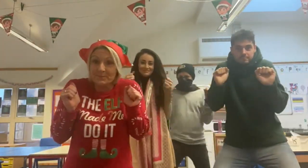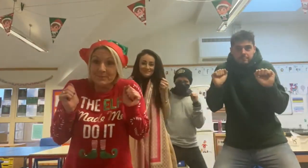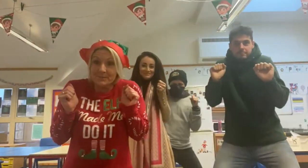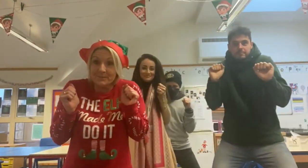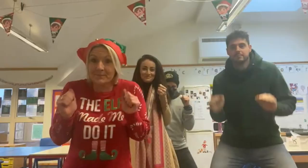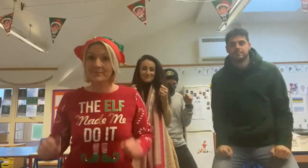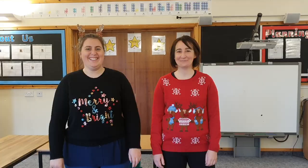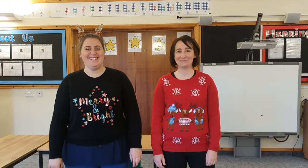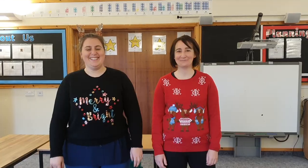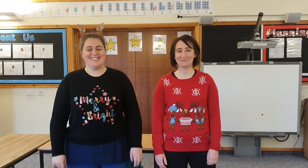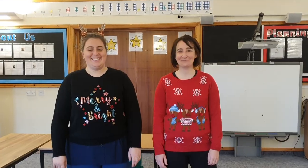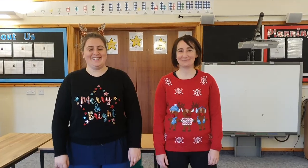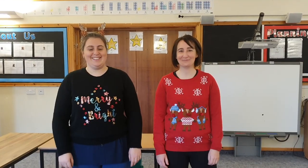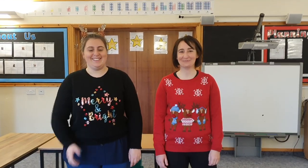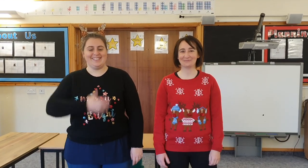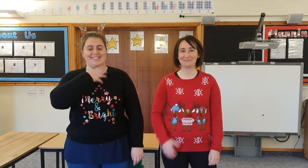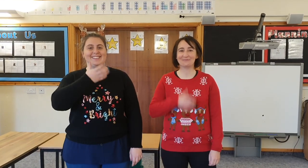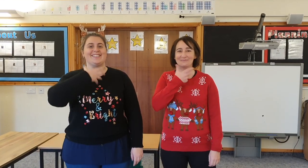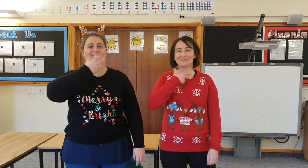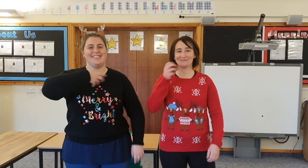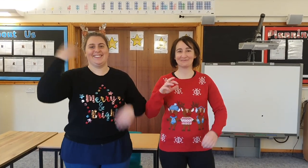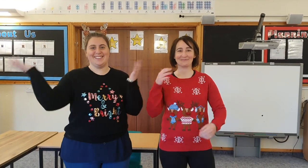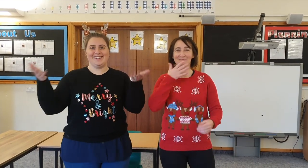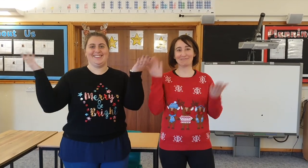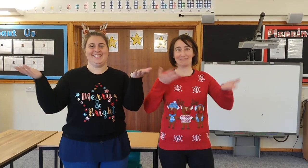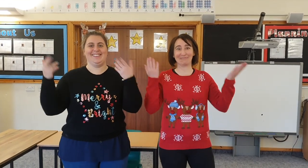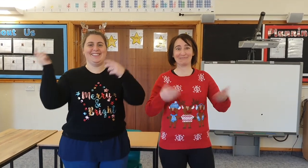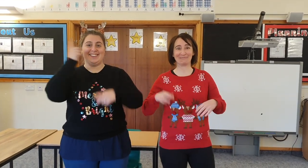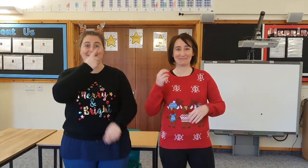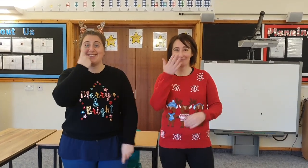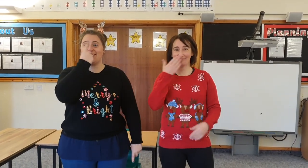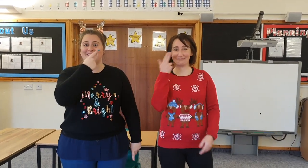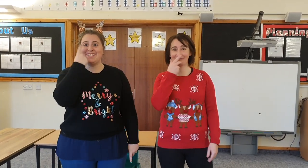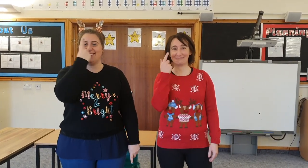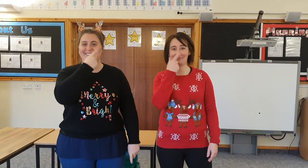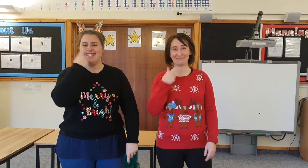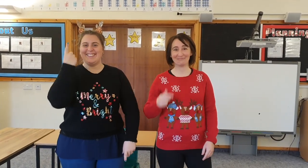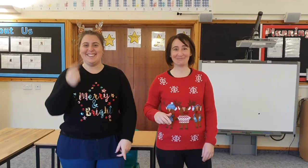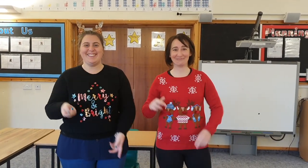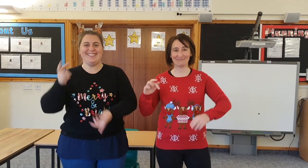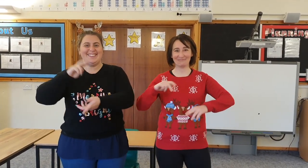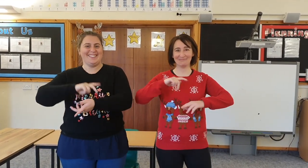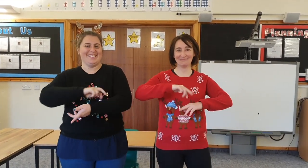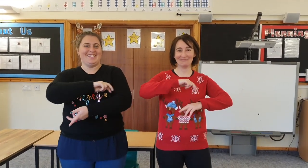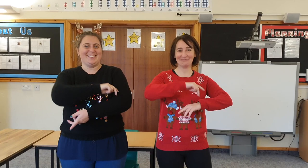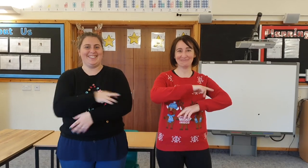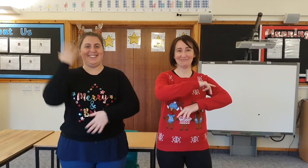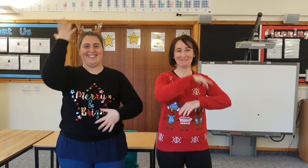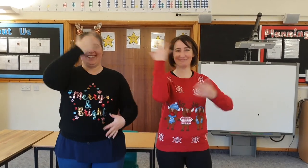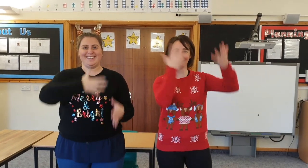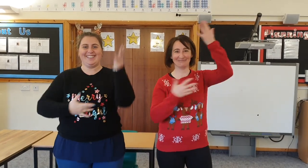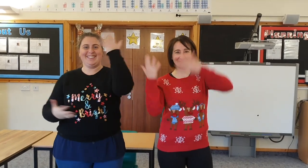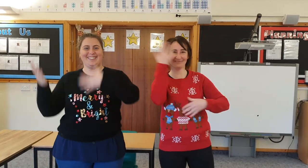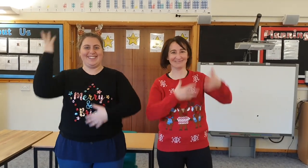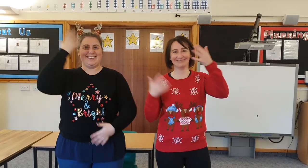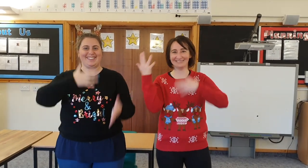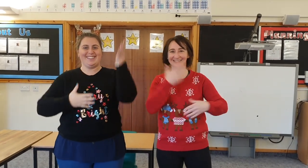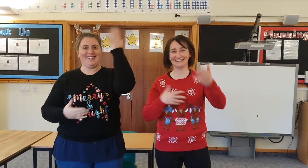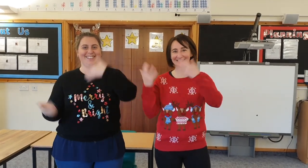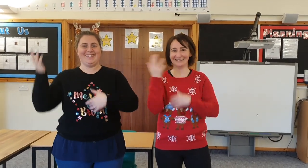chilling. We'll frolic and play the Eskimo way, walking in a winter wonderland.